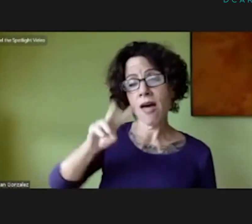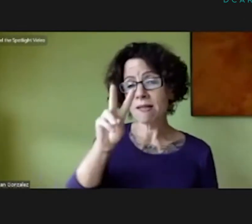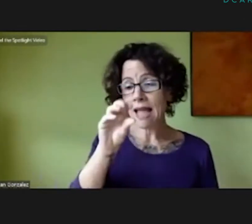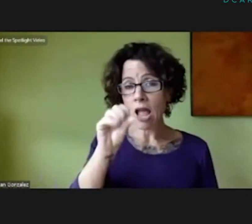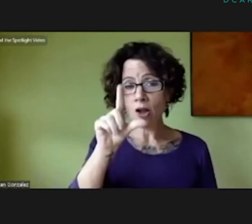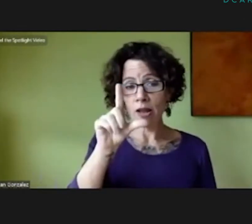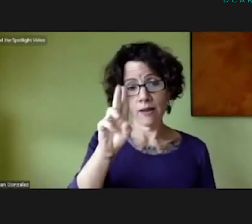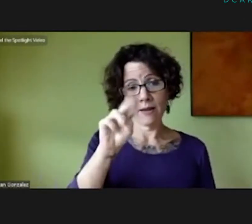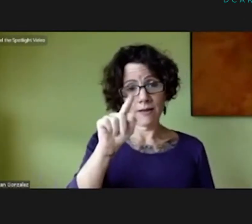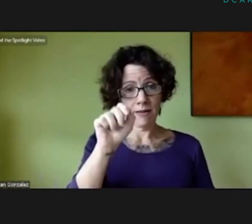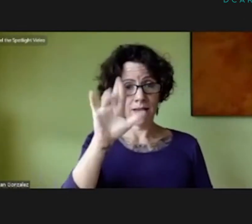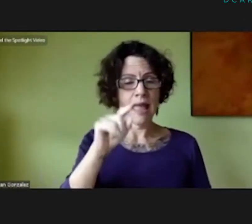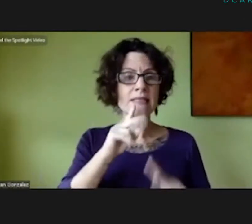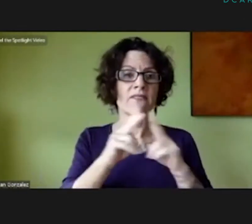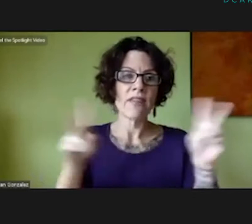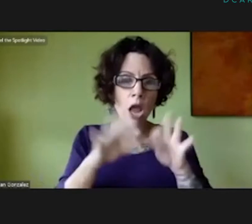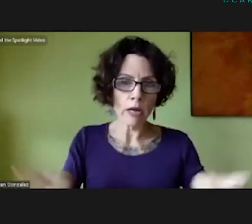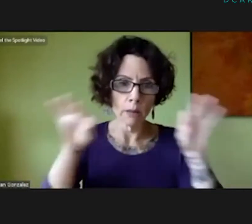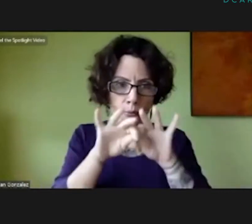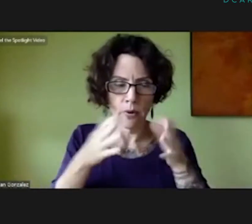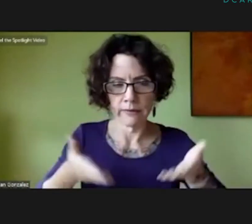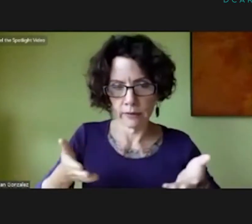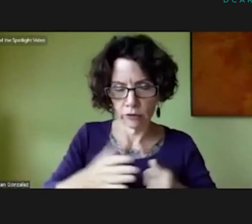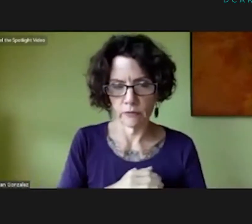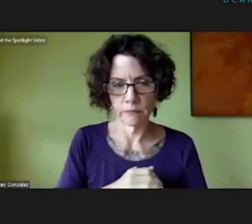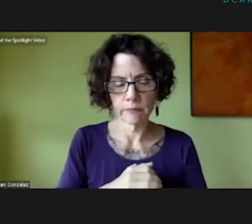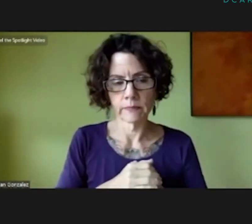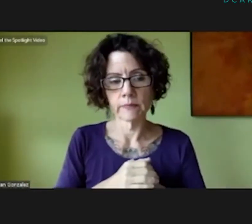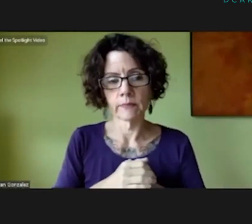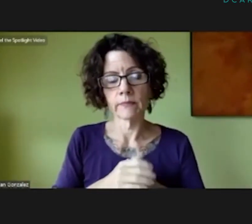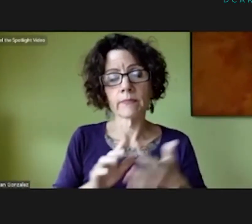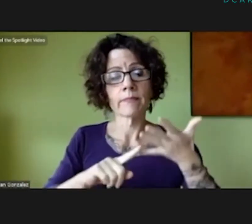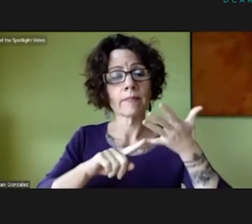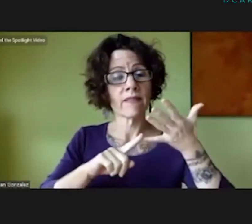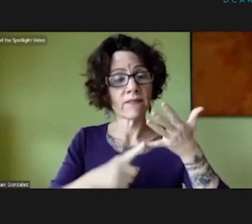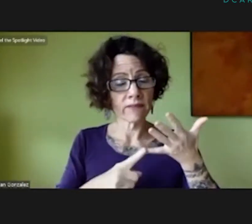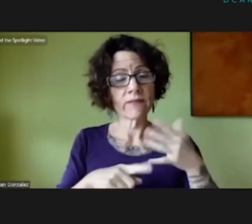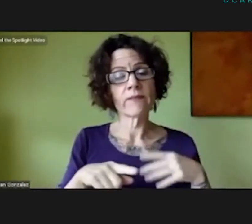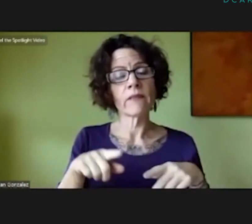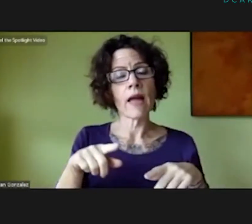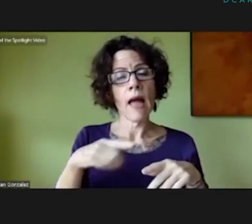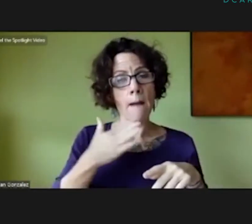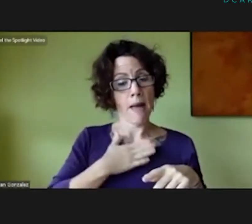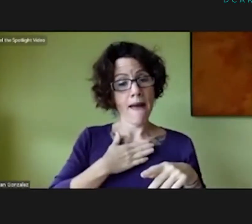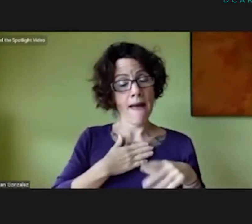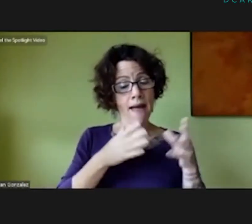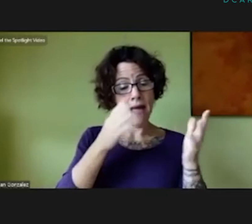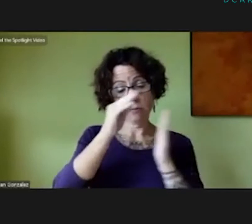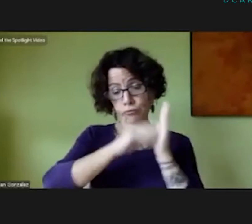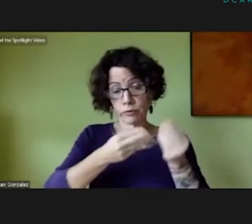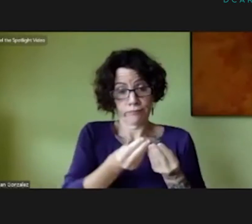The issue of being voluntary is very important here. Fifth,